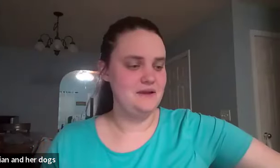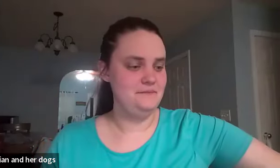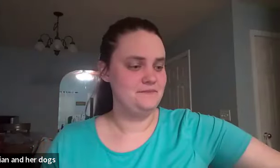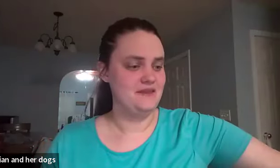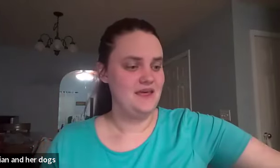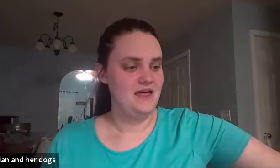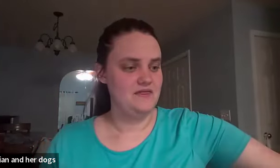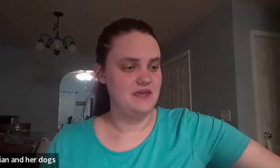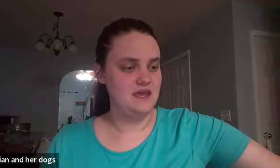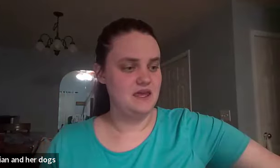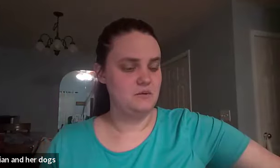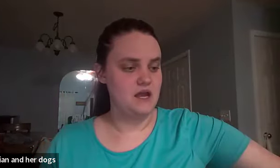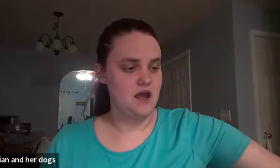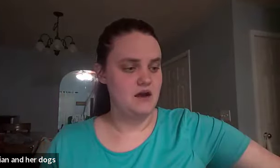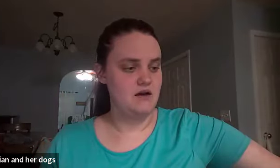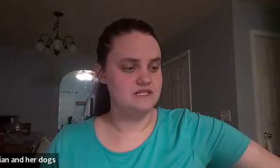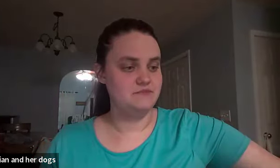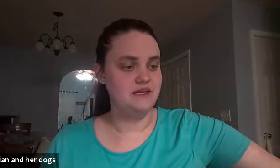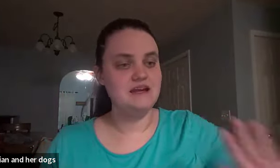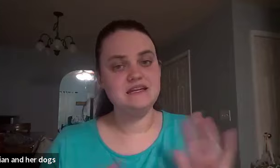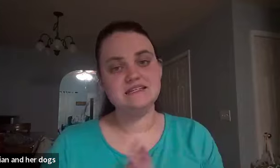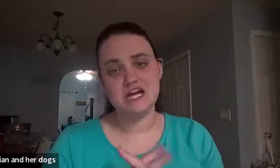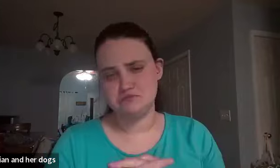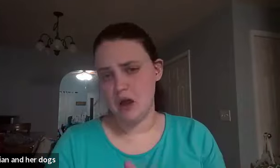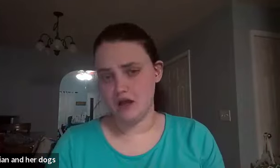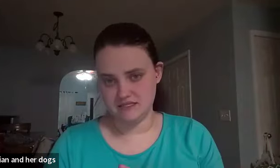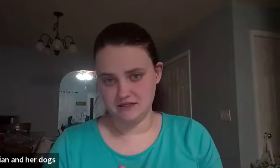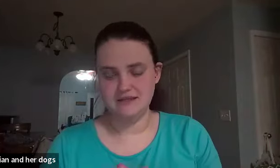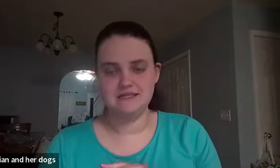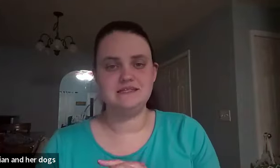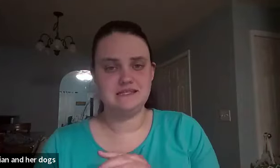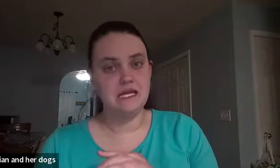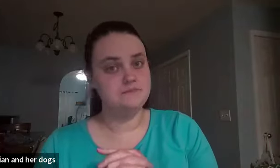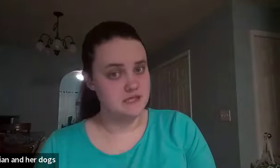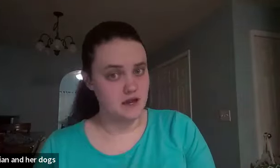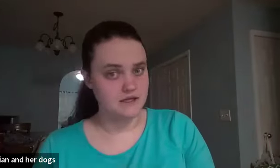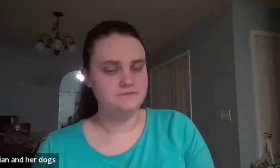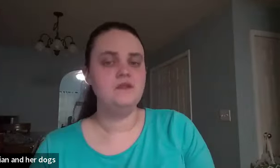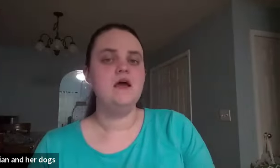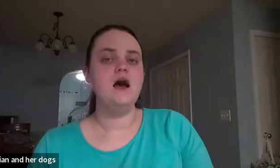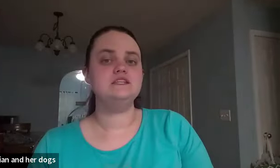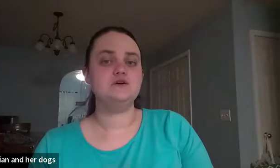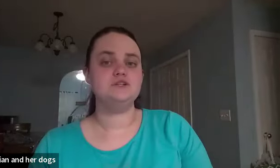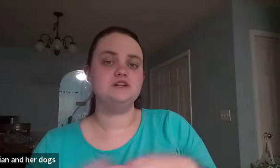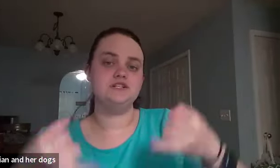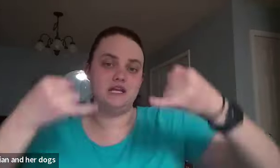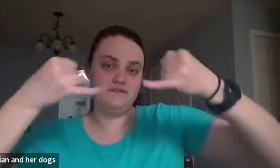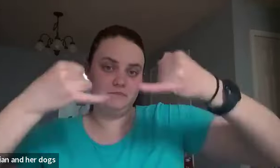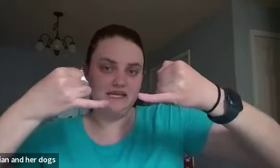Okay. Then we have spaghetti / pasta. It is the same sign. And so what you're going to do is you're going to have your